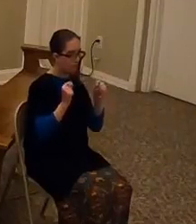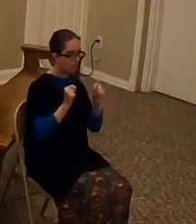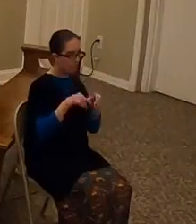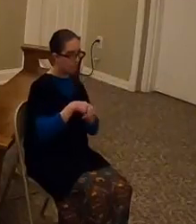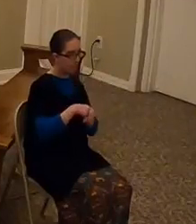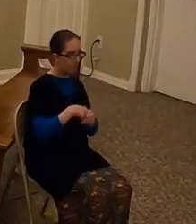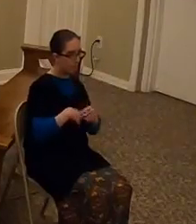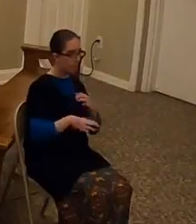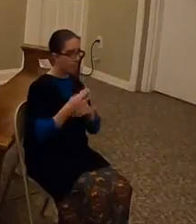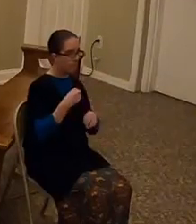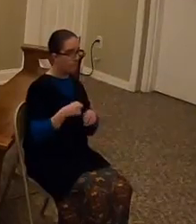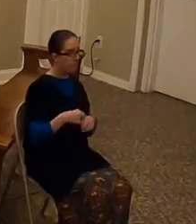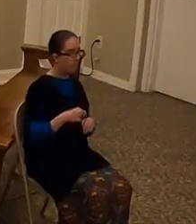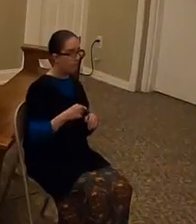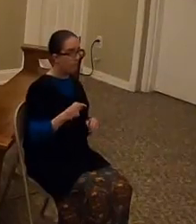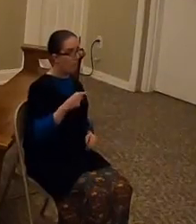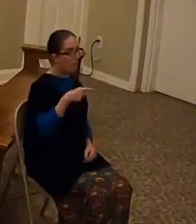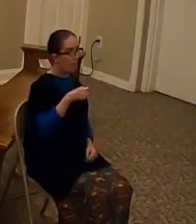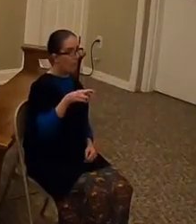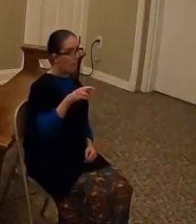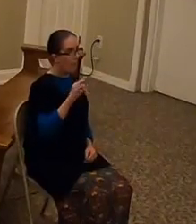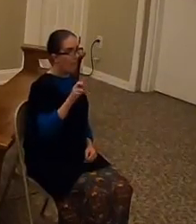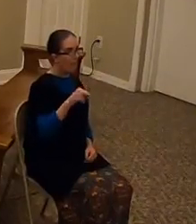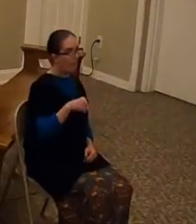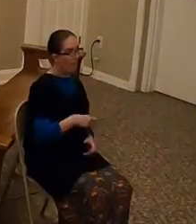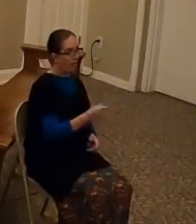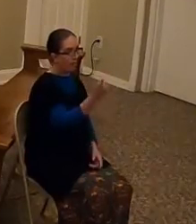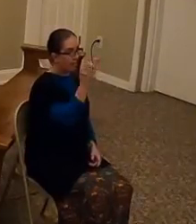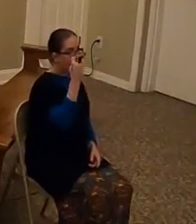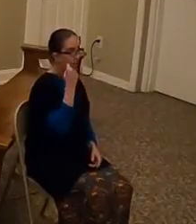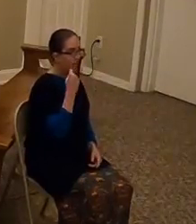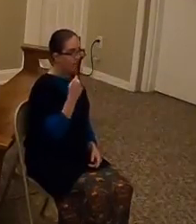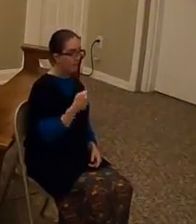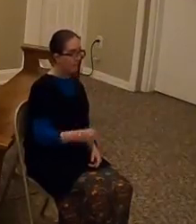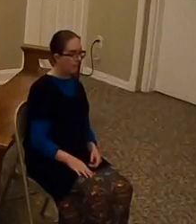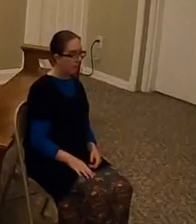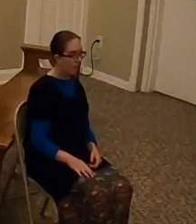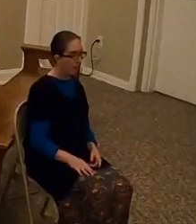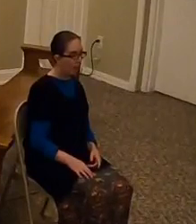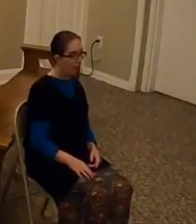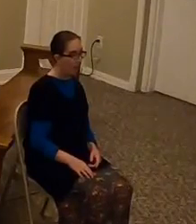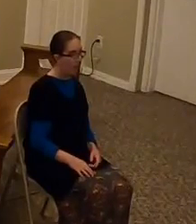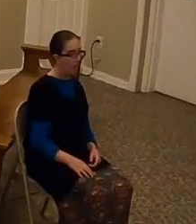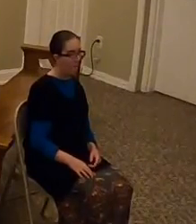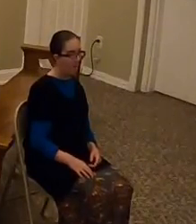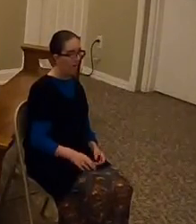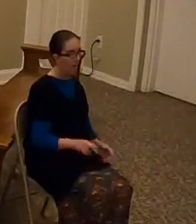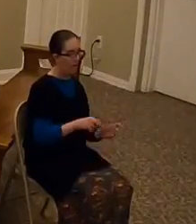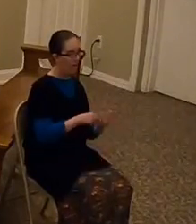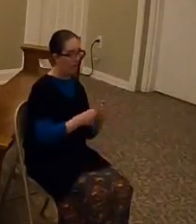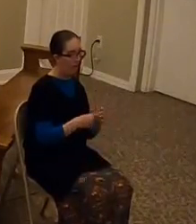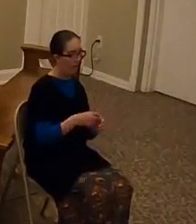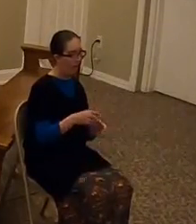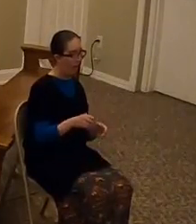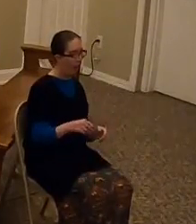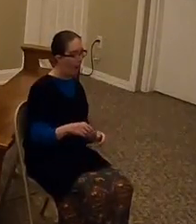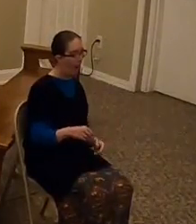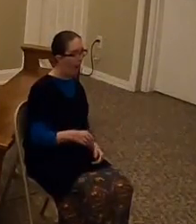generations. Noah walked with God. The word perfect in the scripture comes from the Hebrew word tamim, meaning